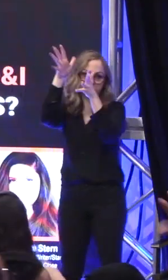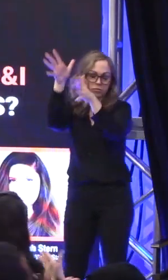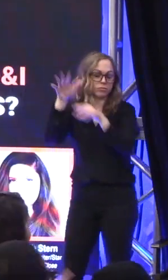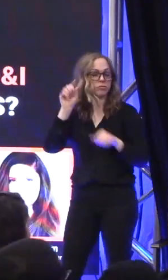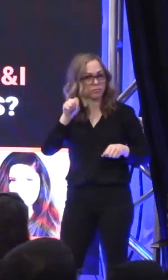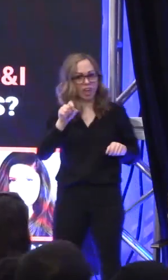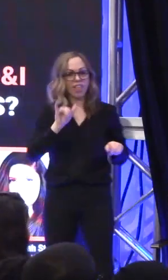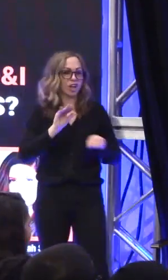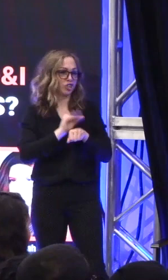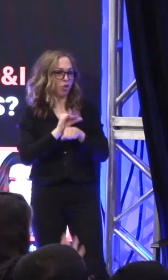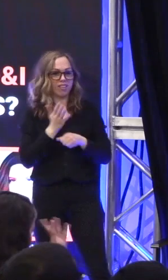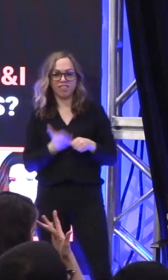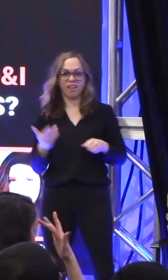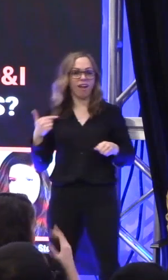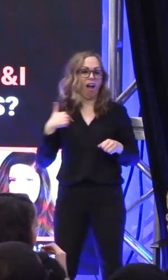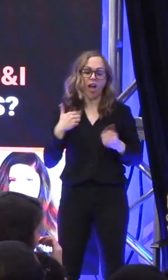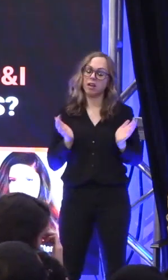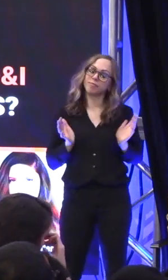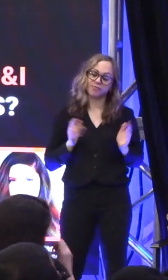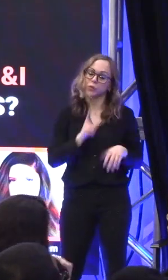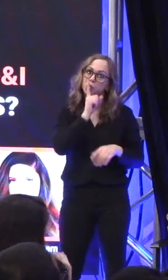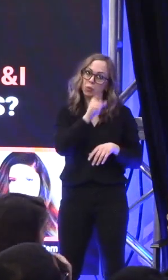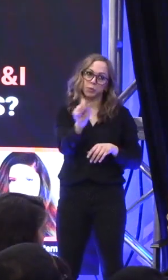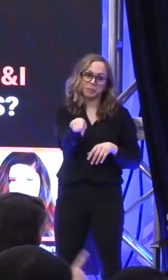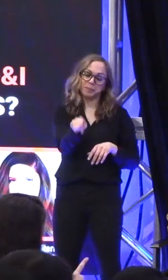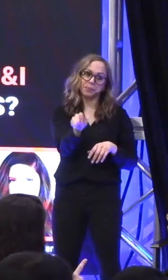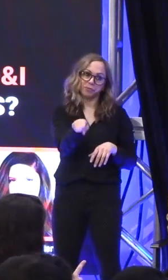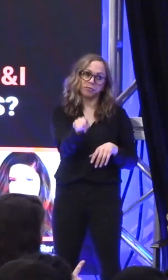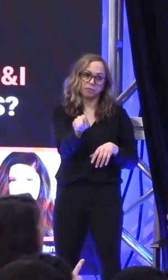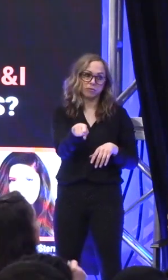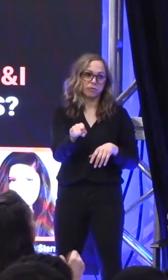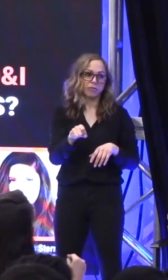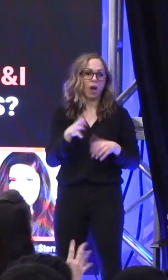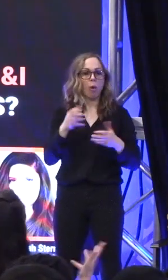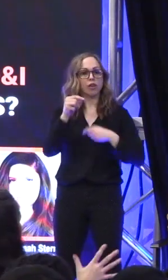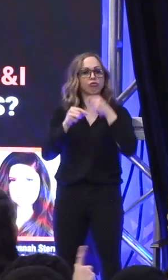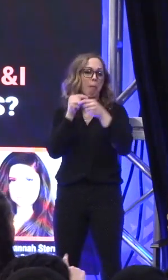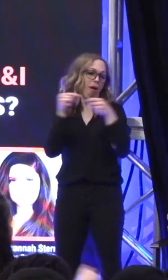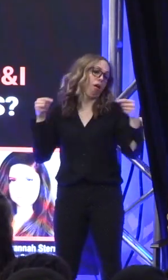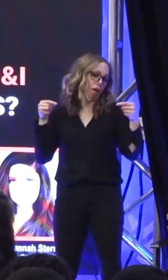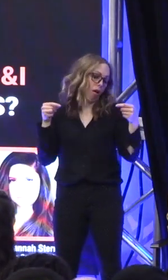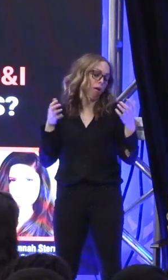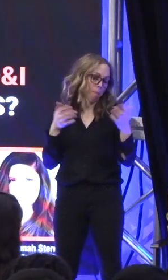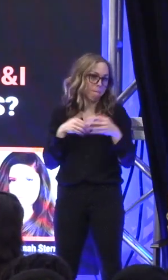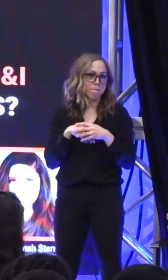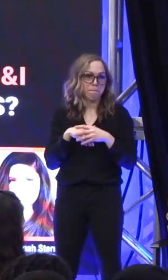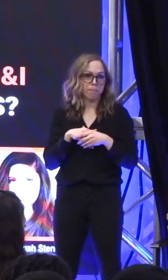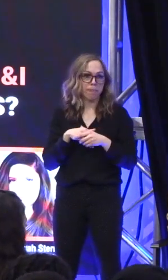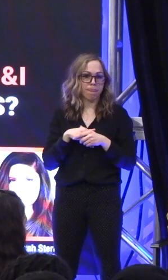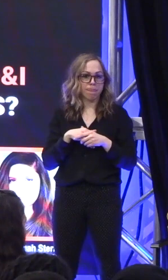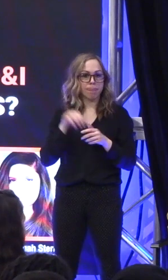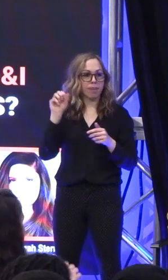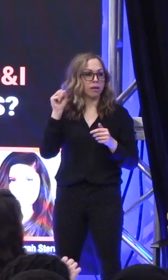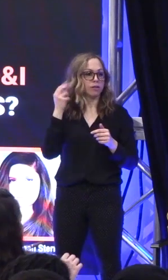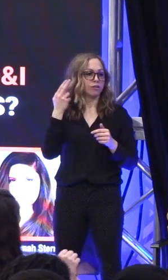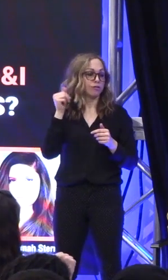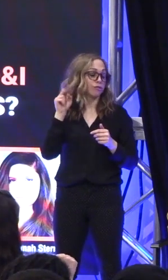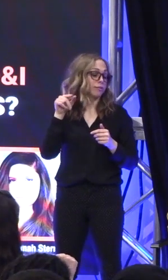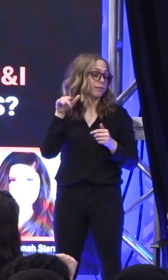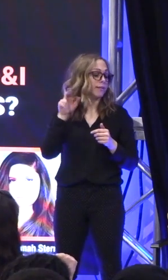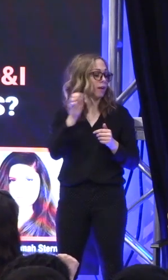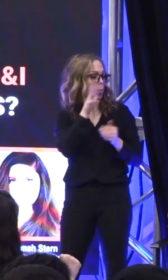is, it's so true. So just to kind of wrap things up, Shanique, I'll start with